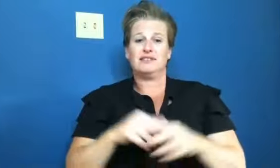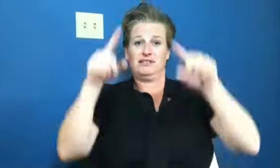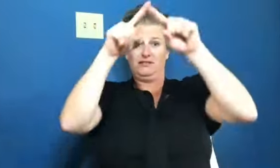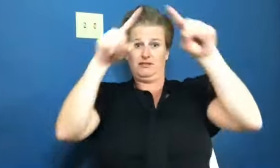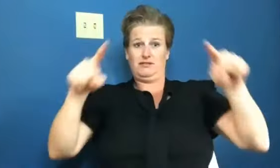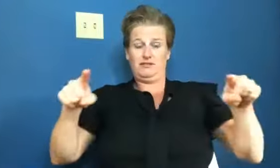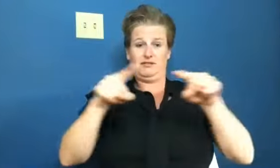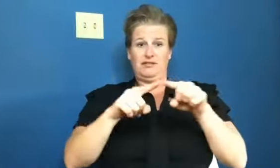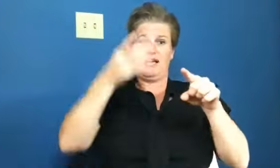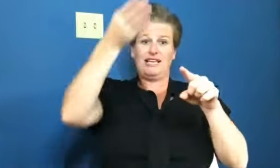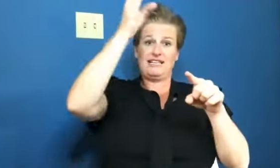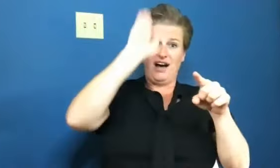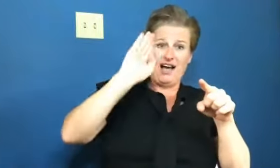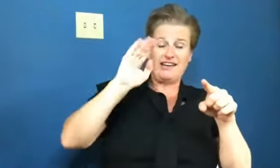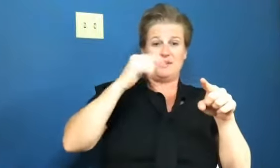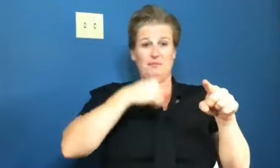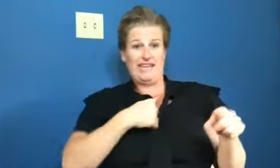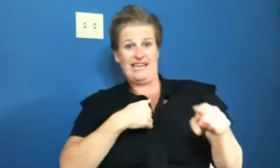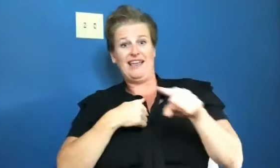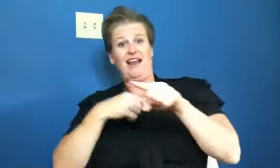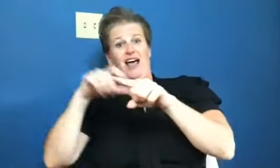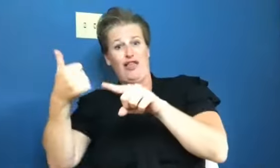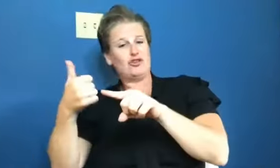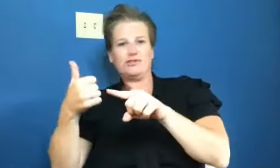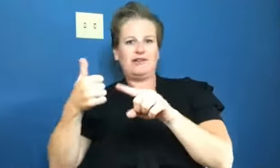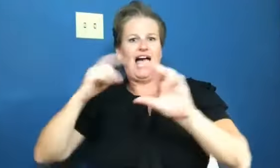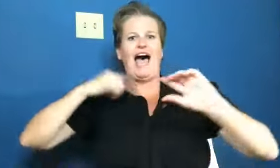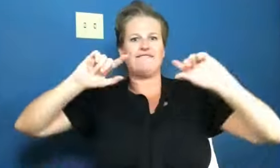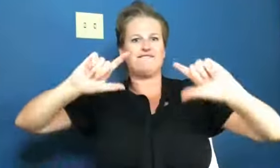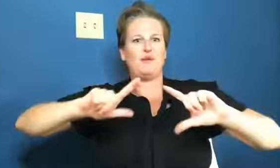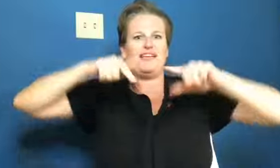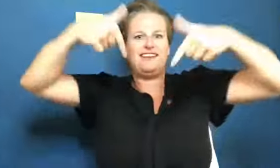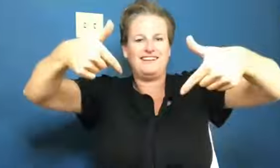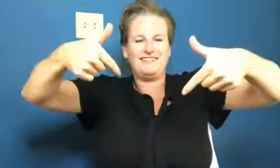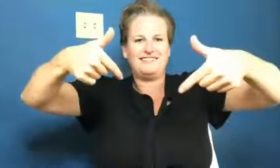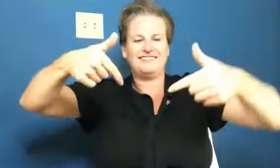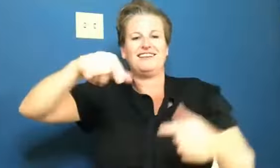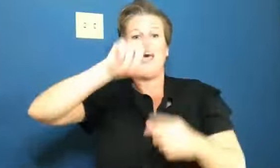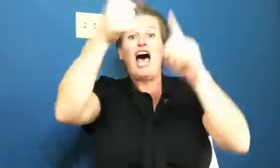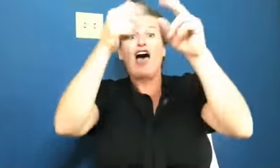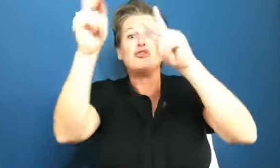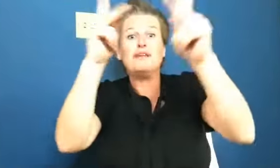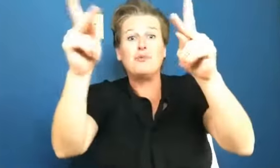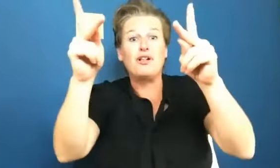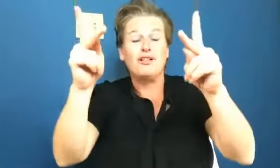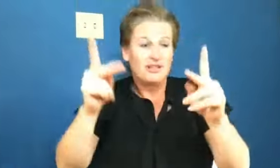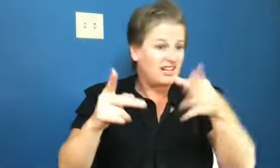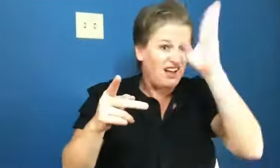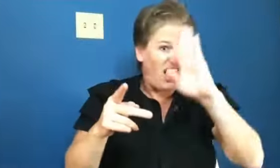I flip it upside down. Everybody else first. There's never any time for me, and there's zero time for God. And I gave